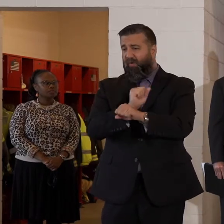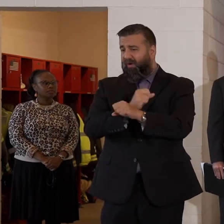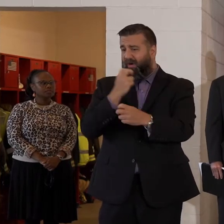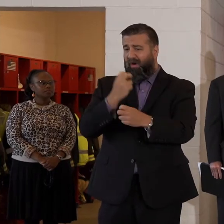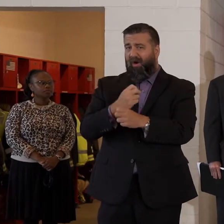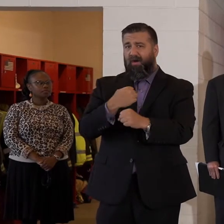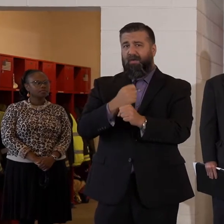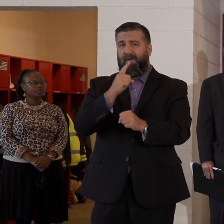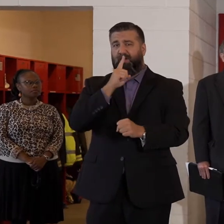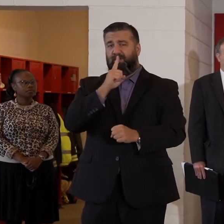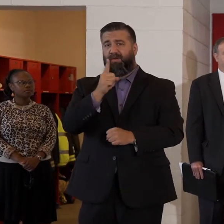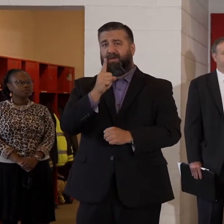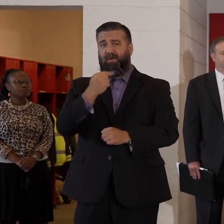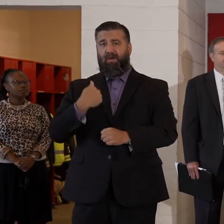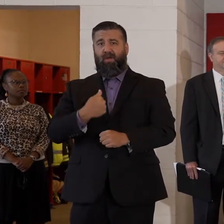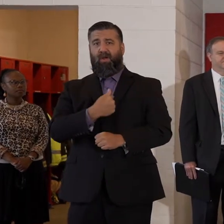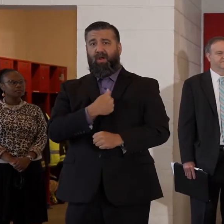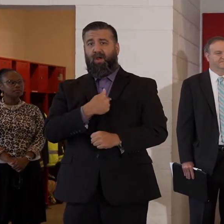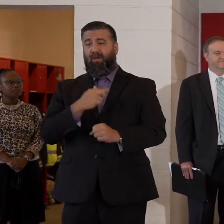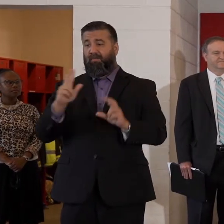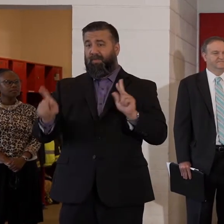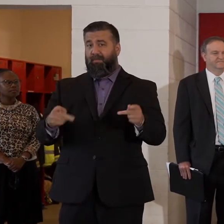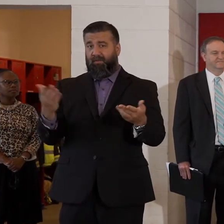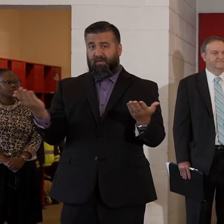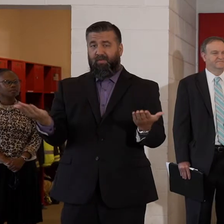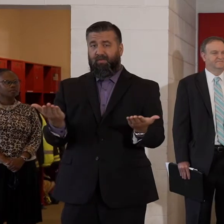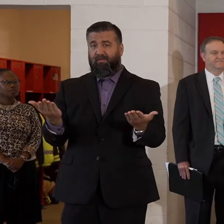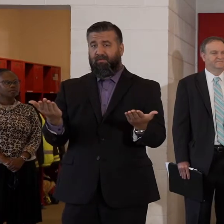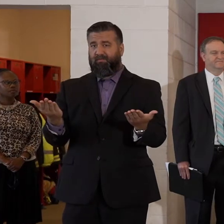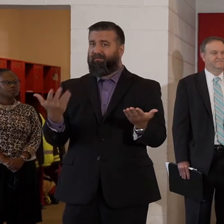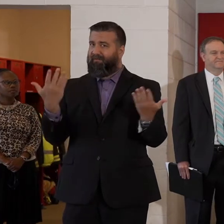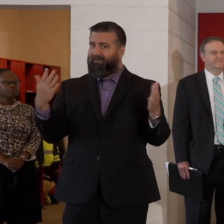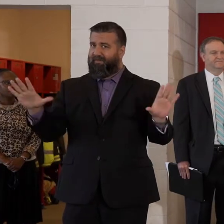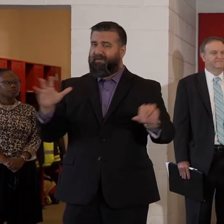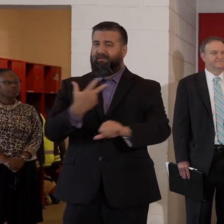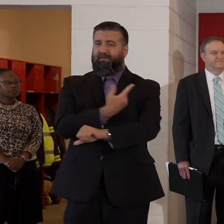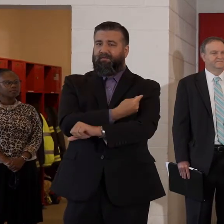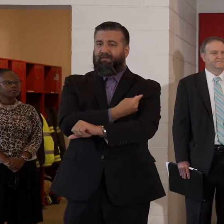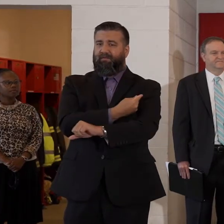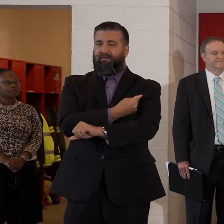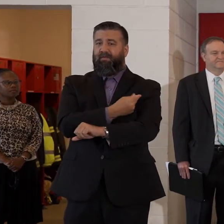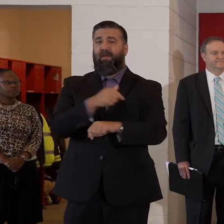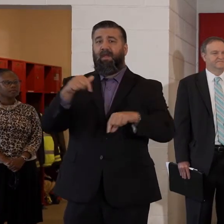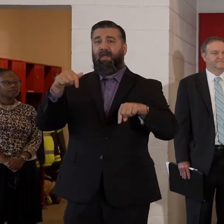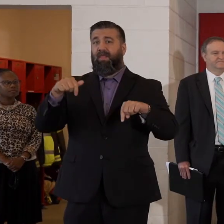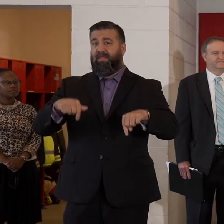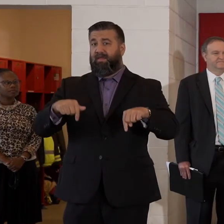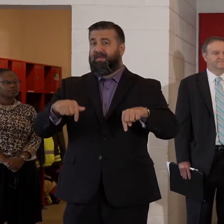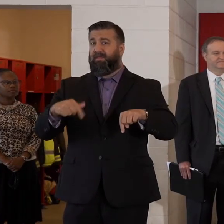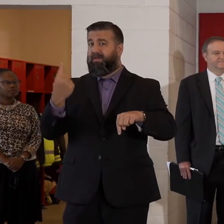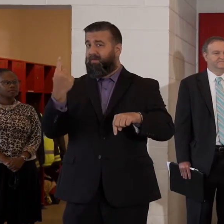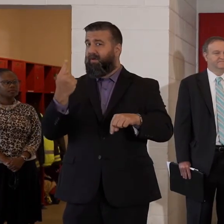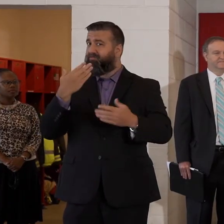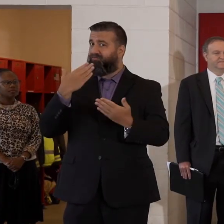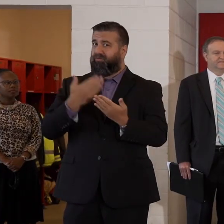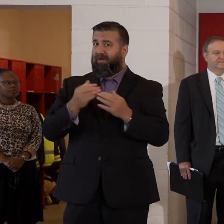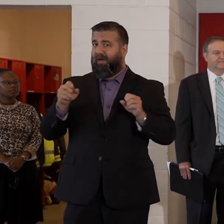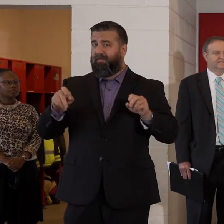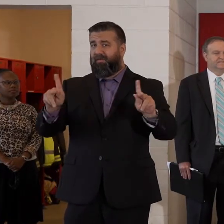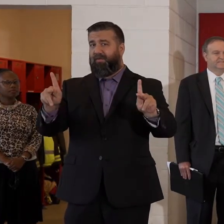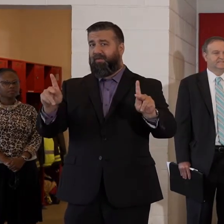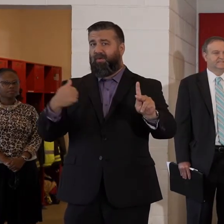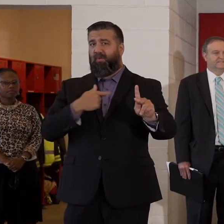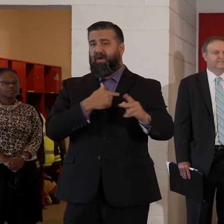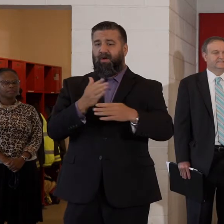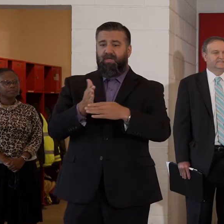make certain that our residents are vaccinated. This is one opportunity that we